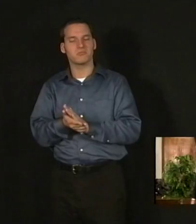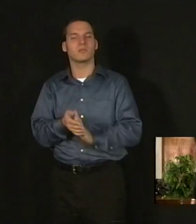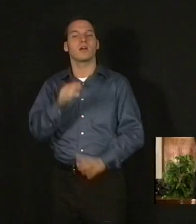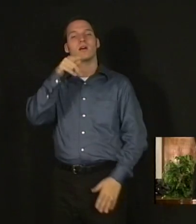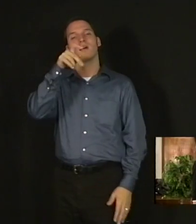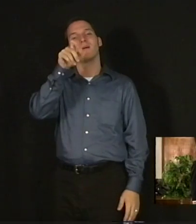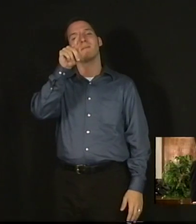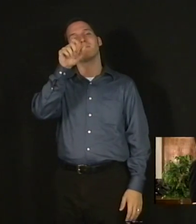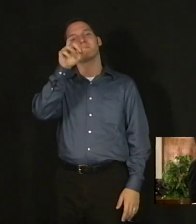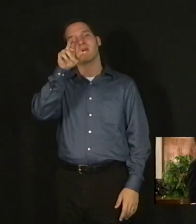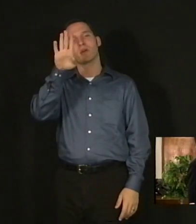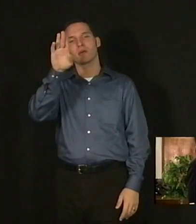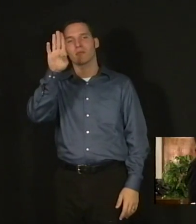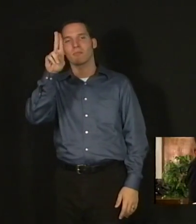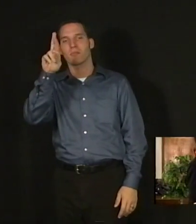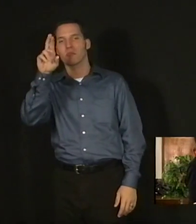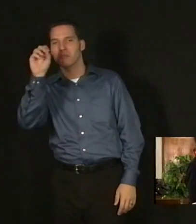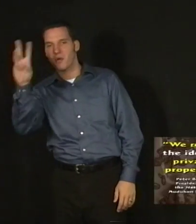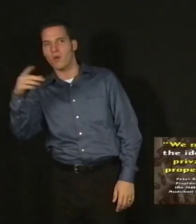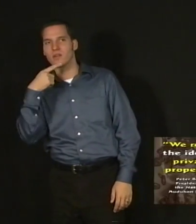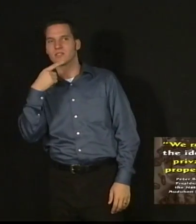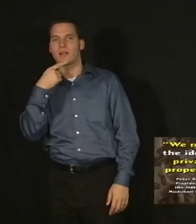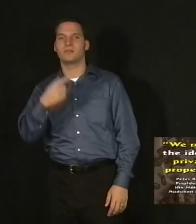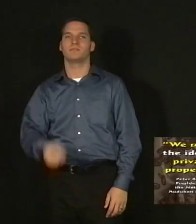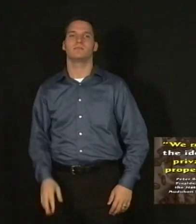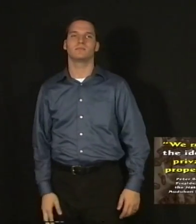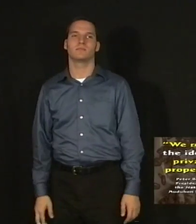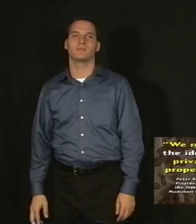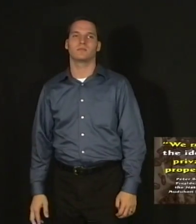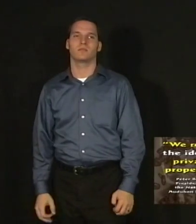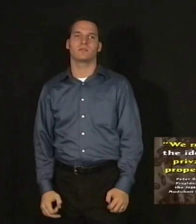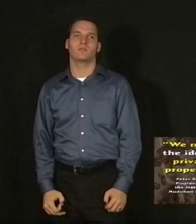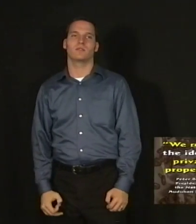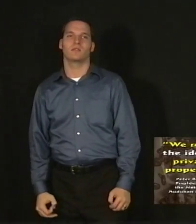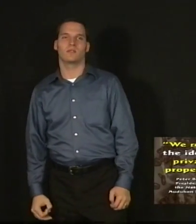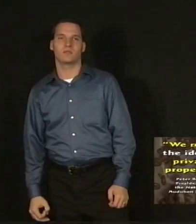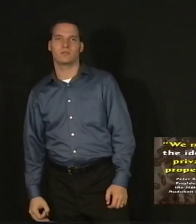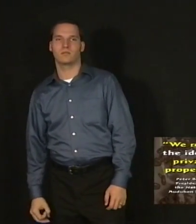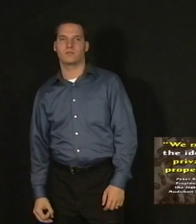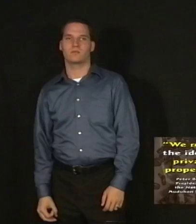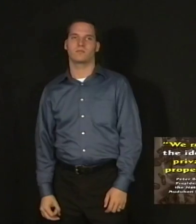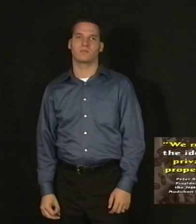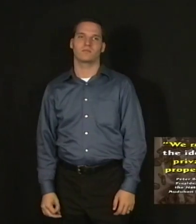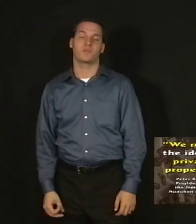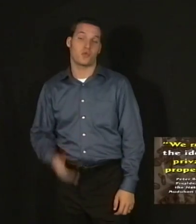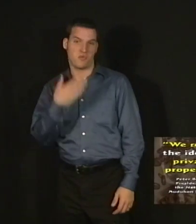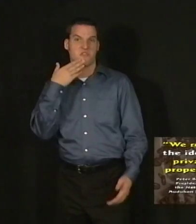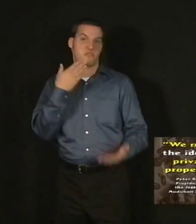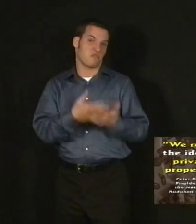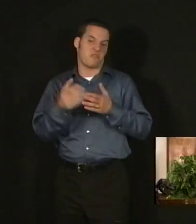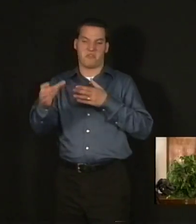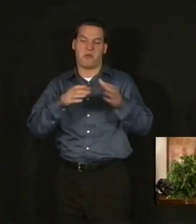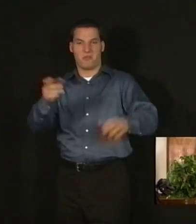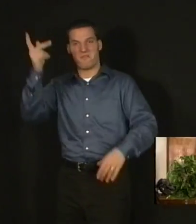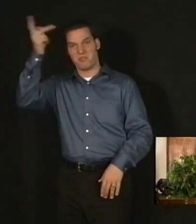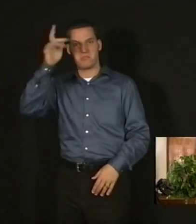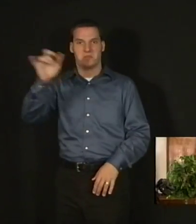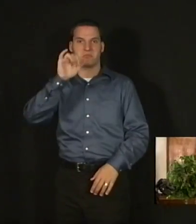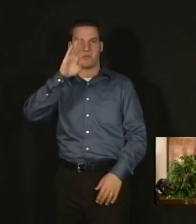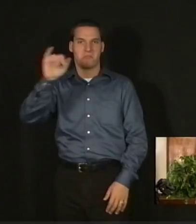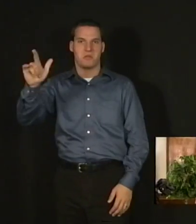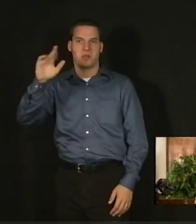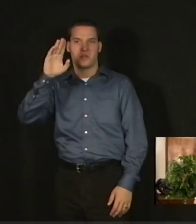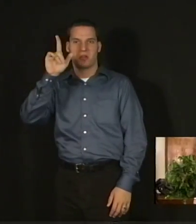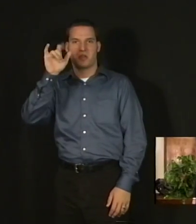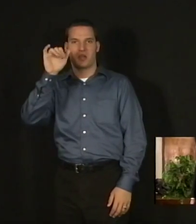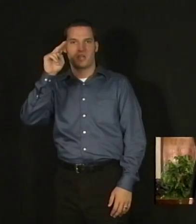Peter Burrell, the president of the National Audubon Society, said, we reject the idea of private property. Well, he's got a good communist philosophy along with Bill